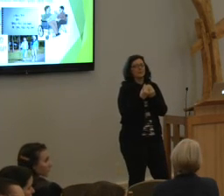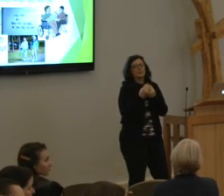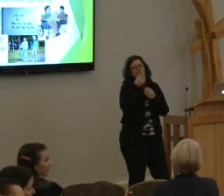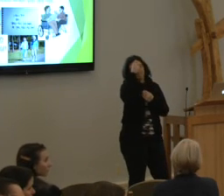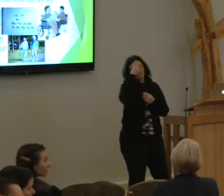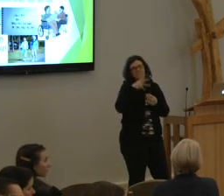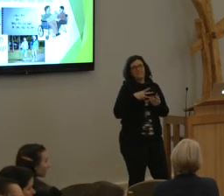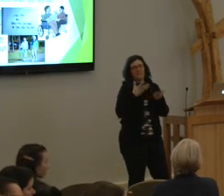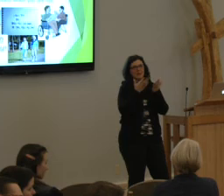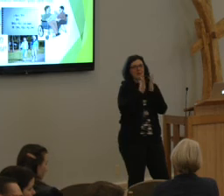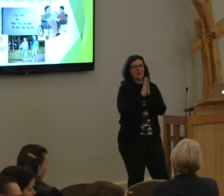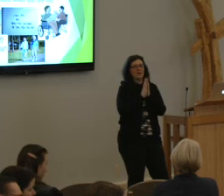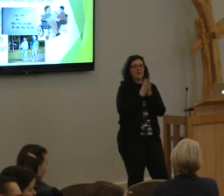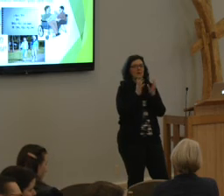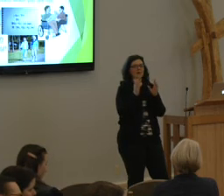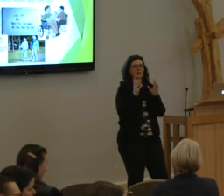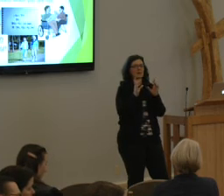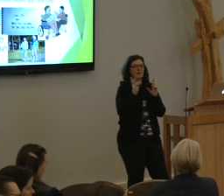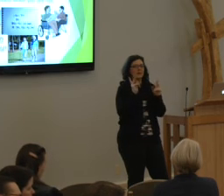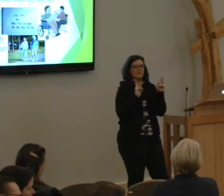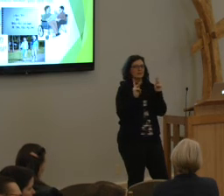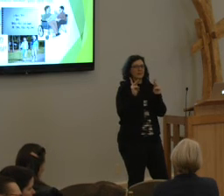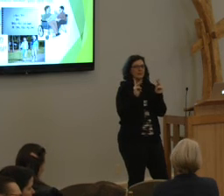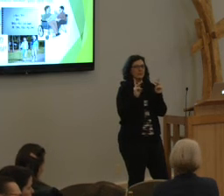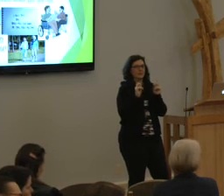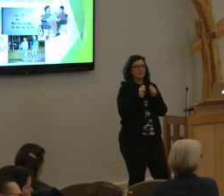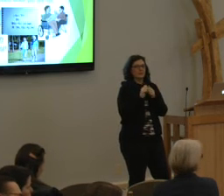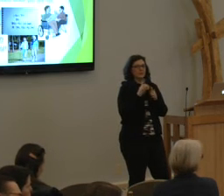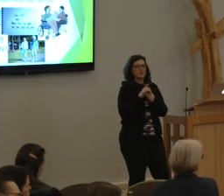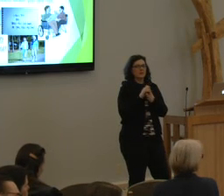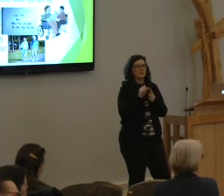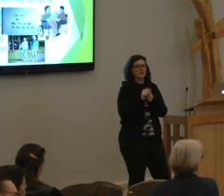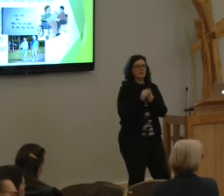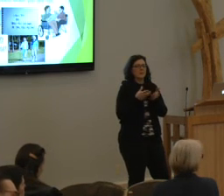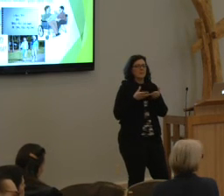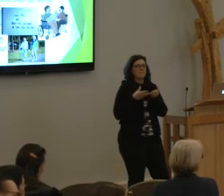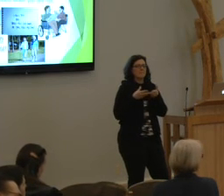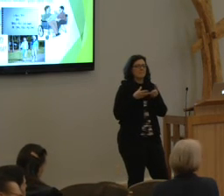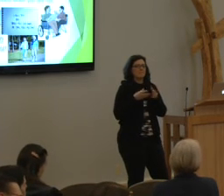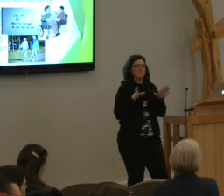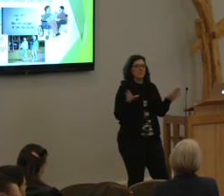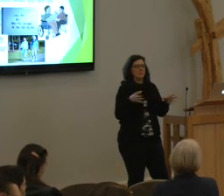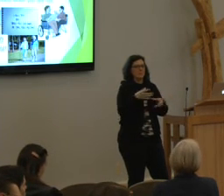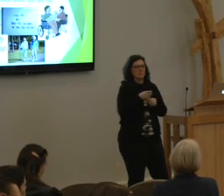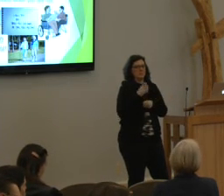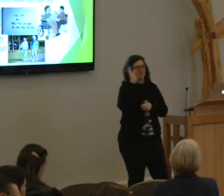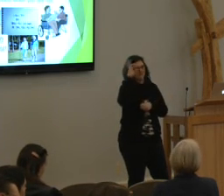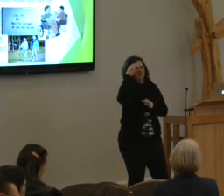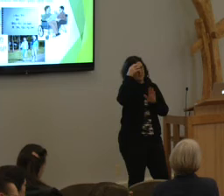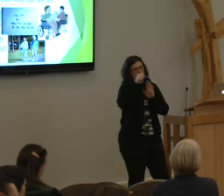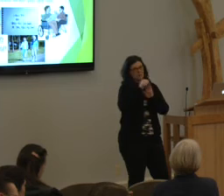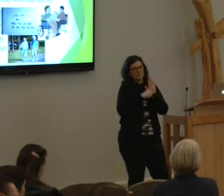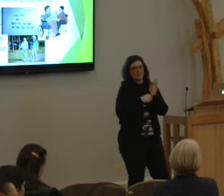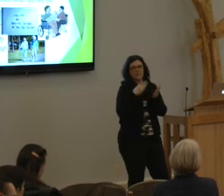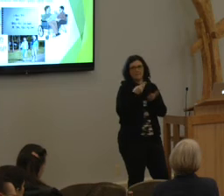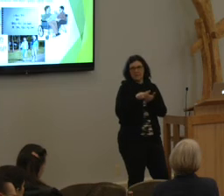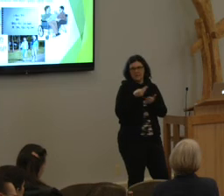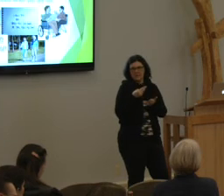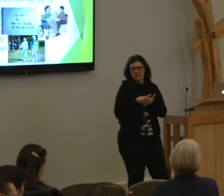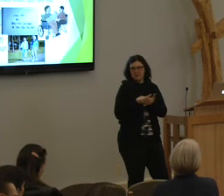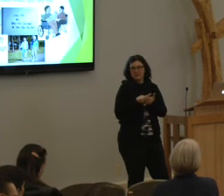A lot of organizations that deal with people with disabilities are public bodies or receive federal or state yep. money.